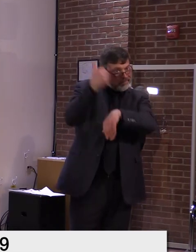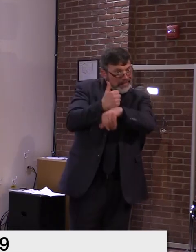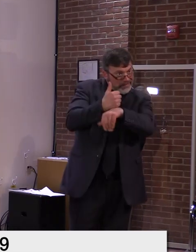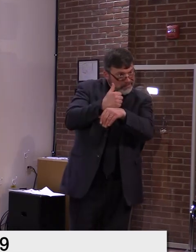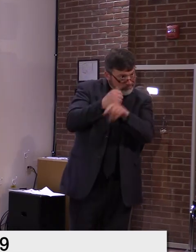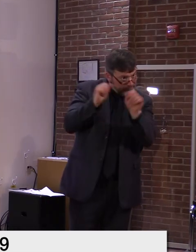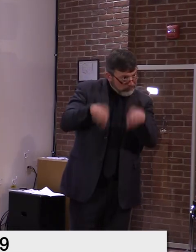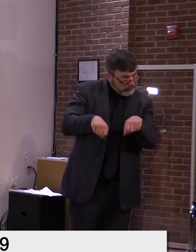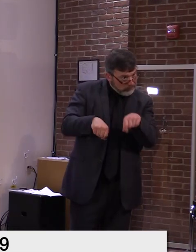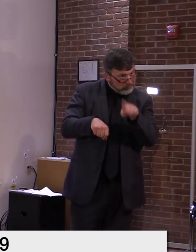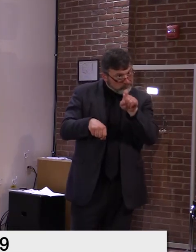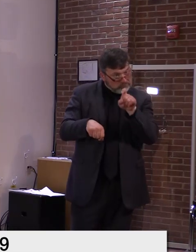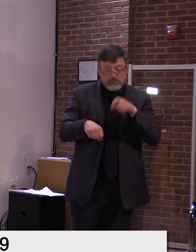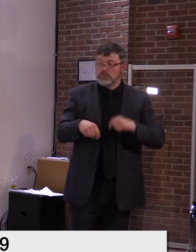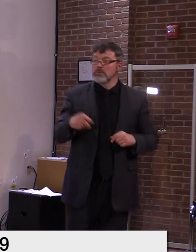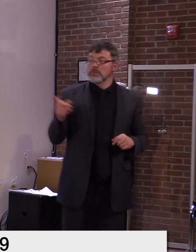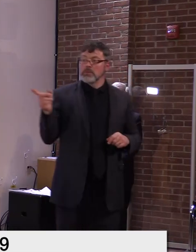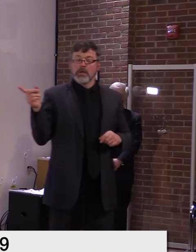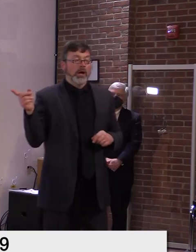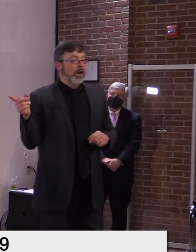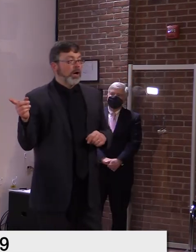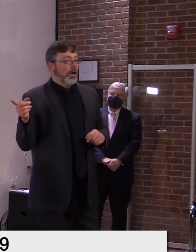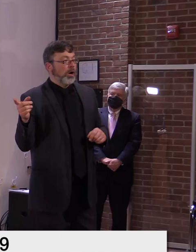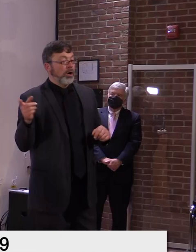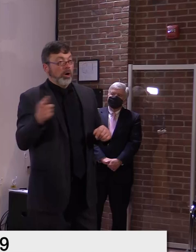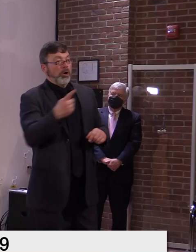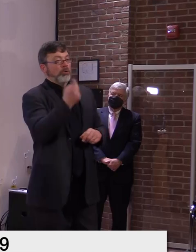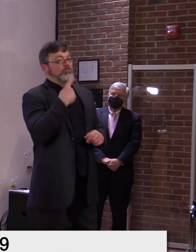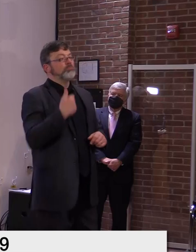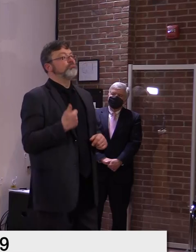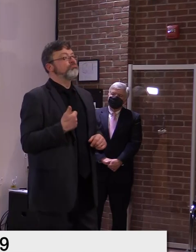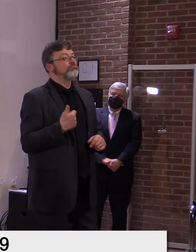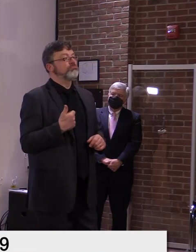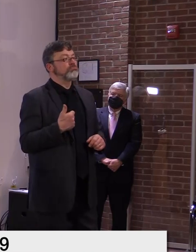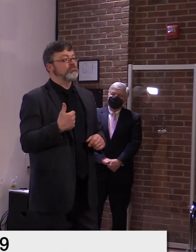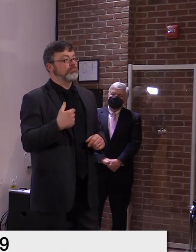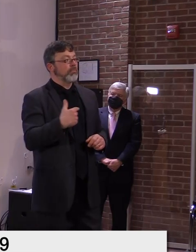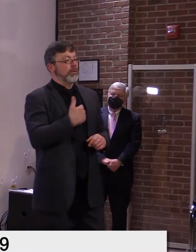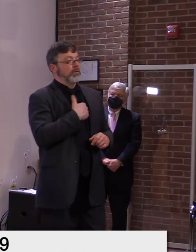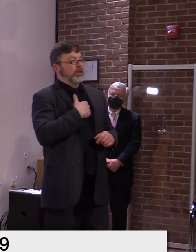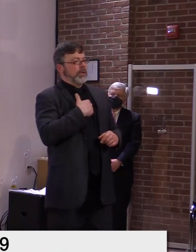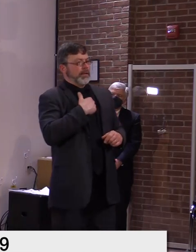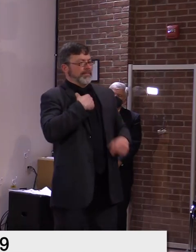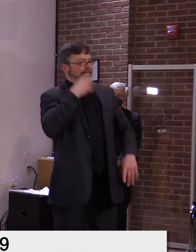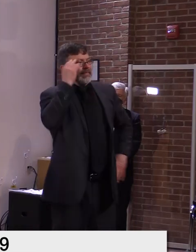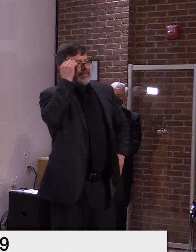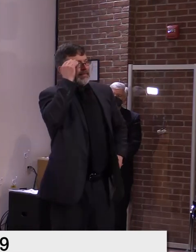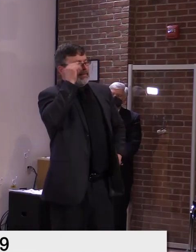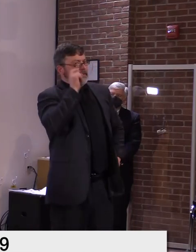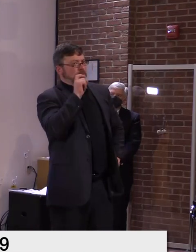asked the same question yesterday, and I'm not sure that I had the answer, but Secretary Boucher probably does.